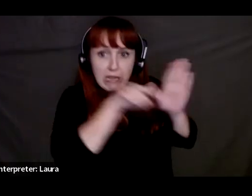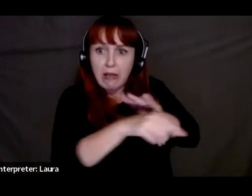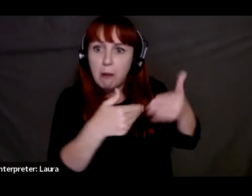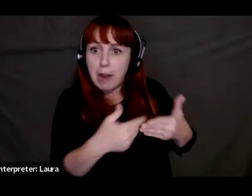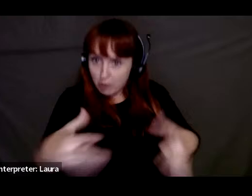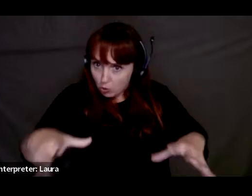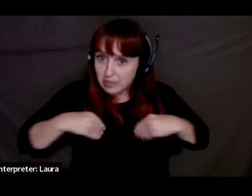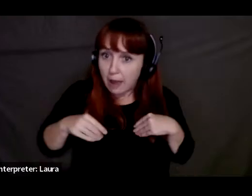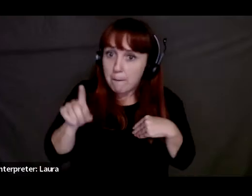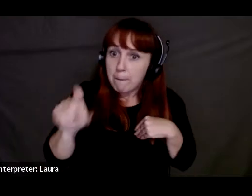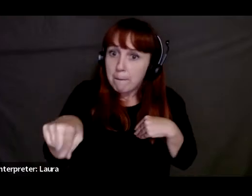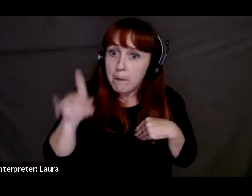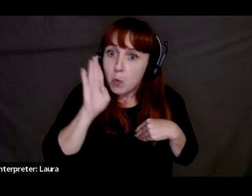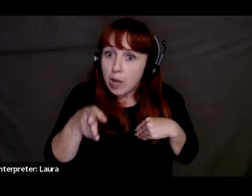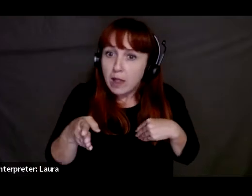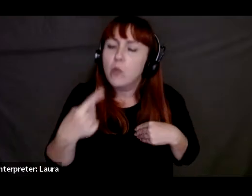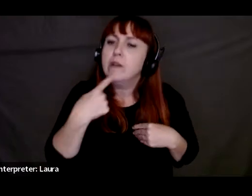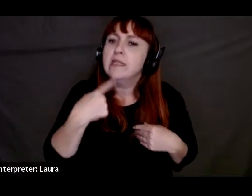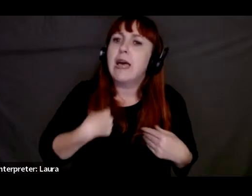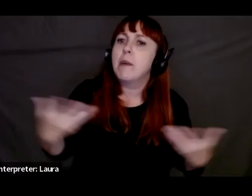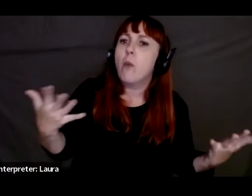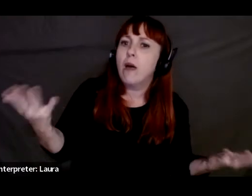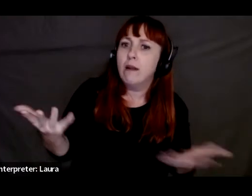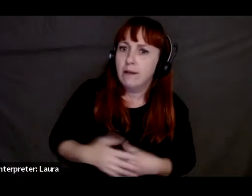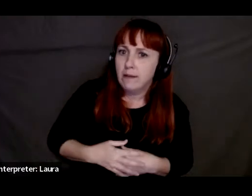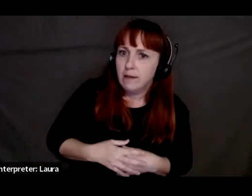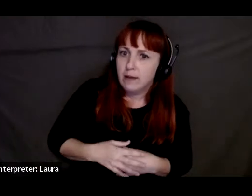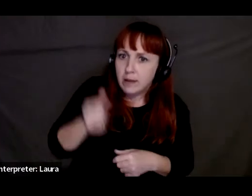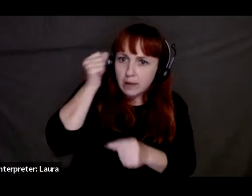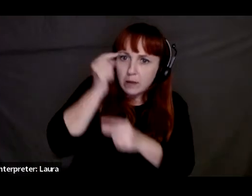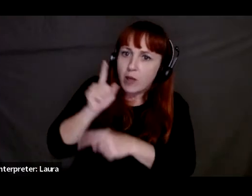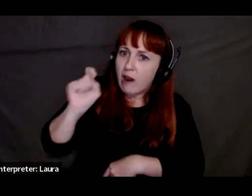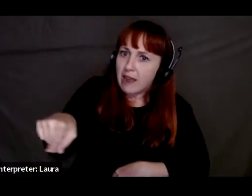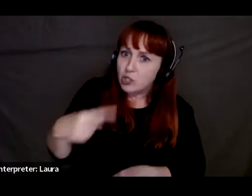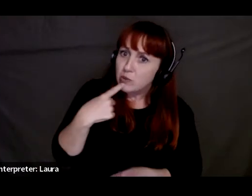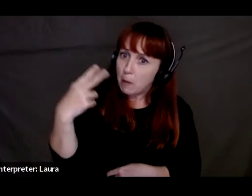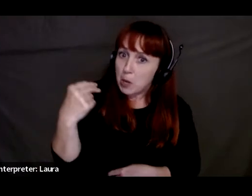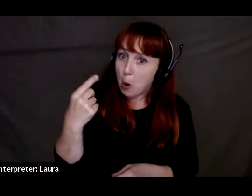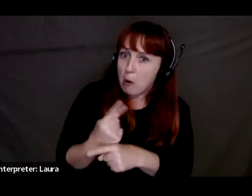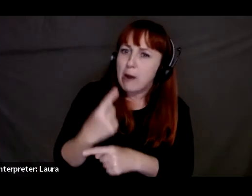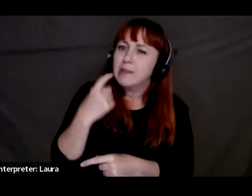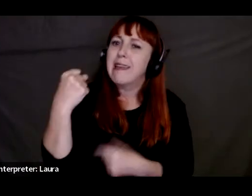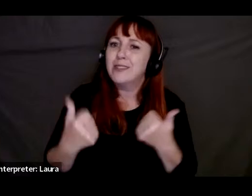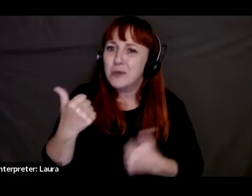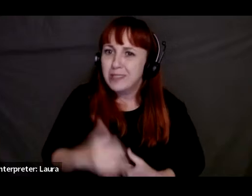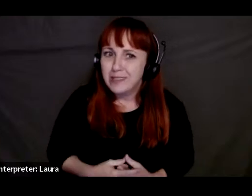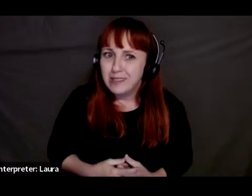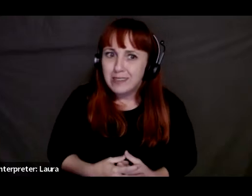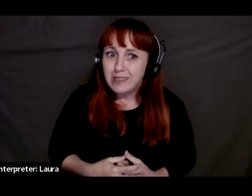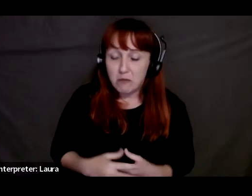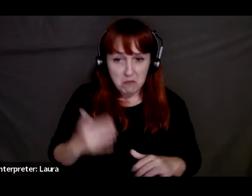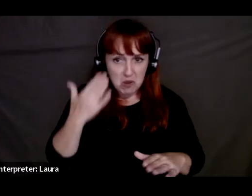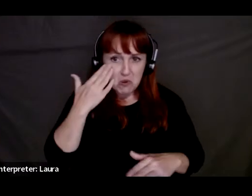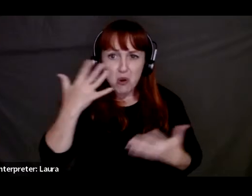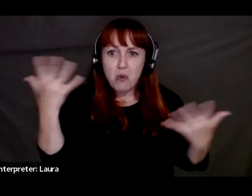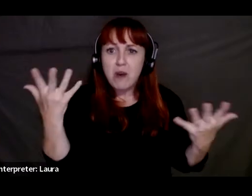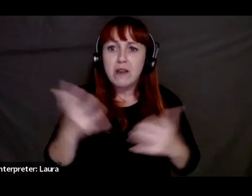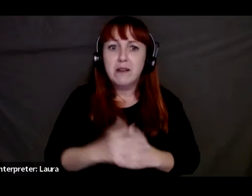baby? What would you say, brother? No, right? Oh, yes. But you know what it